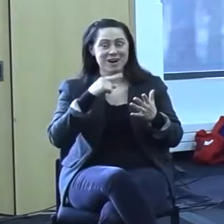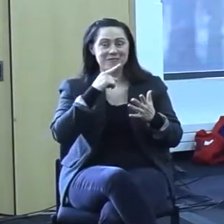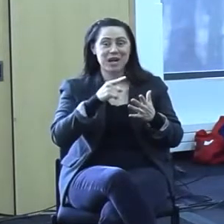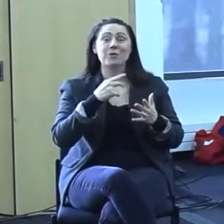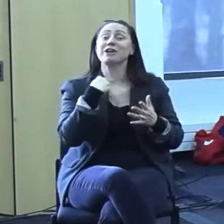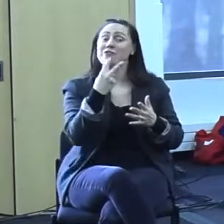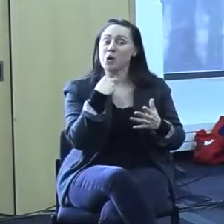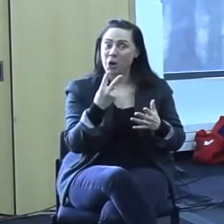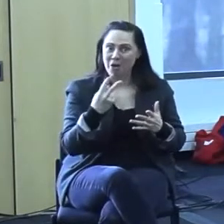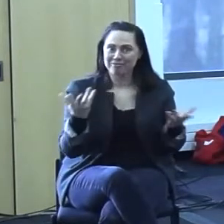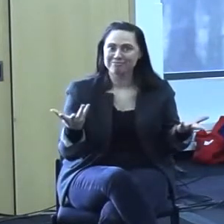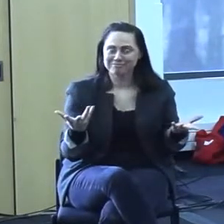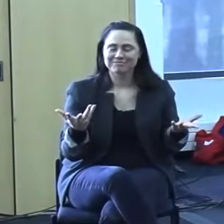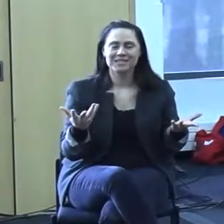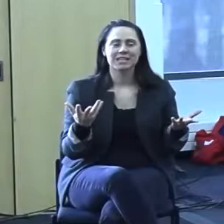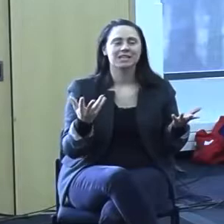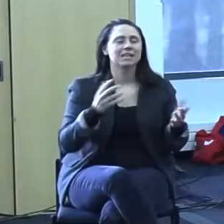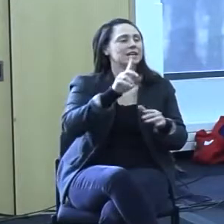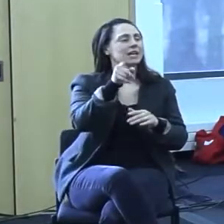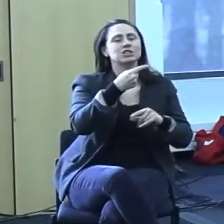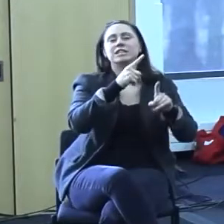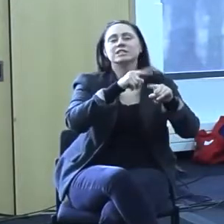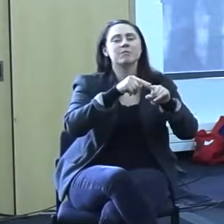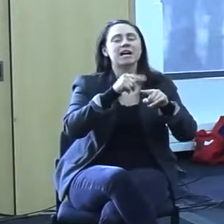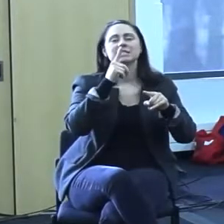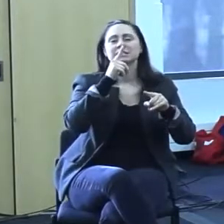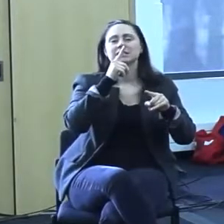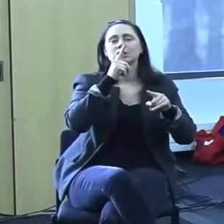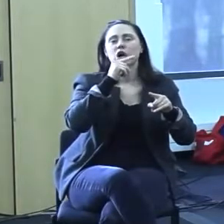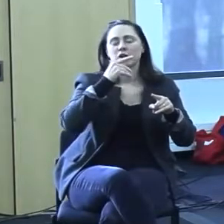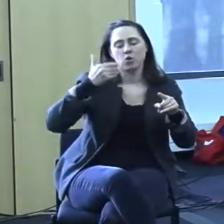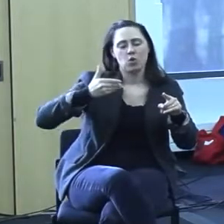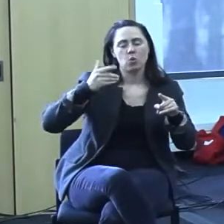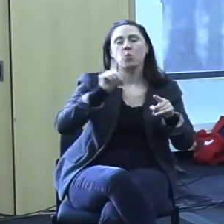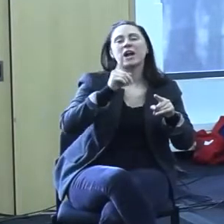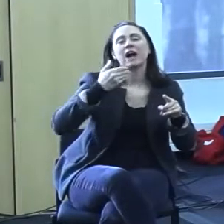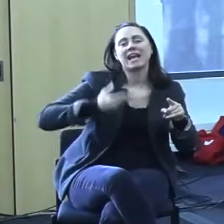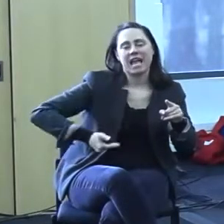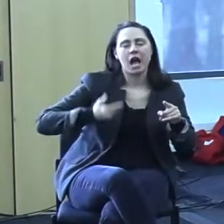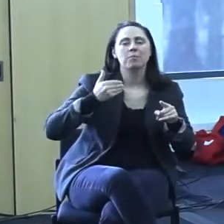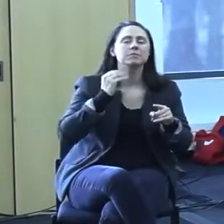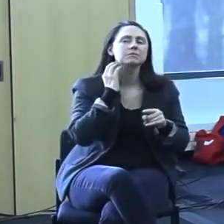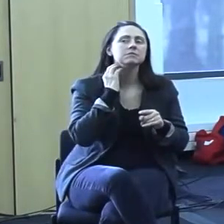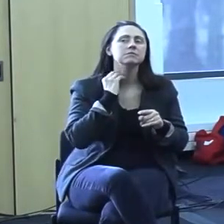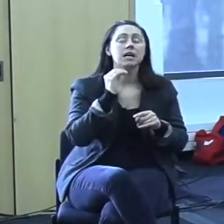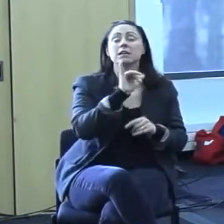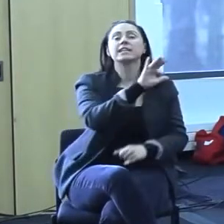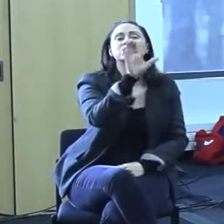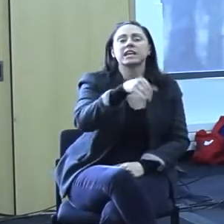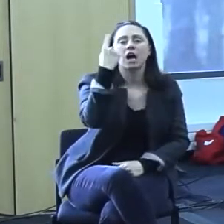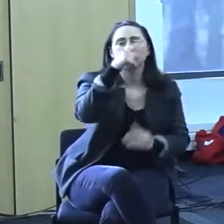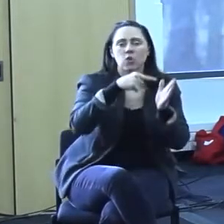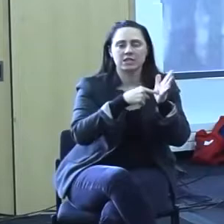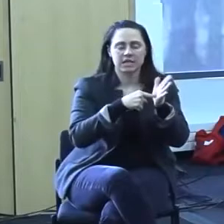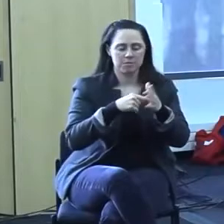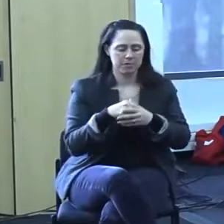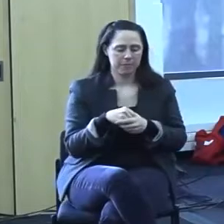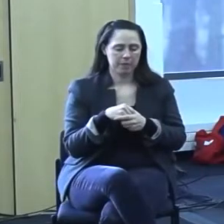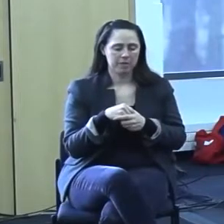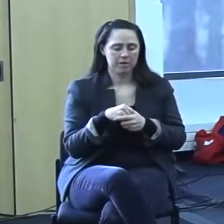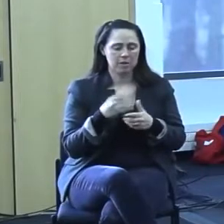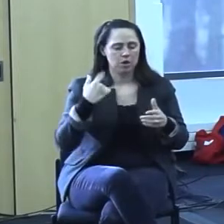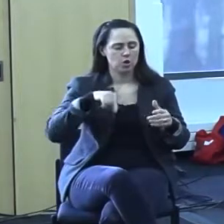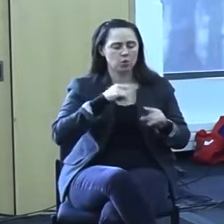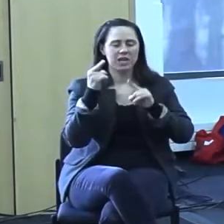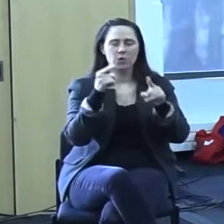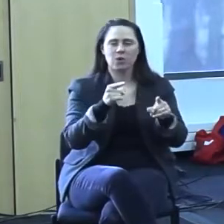then um, it just depends where I am. Like Chicago, for an example, we